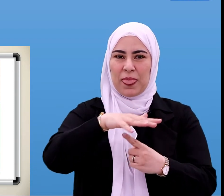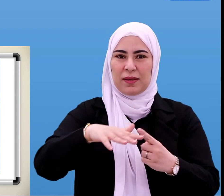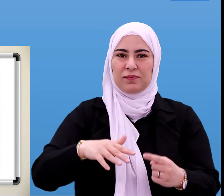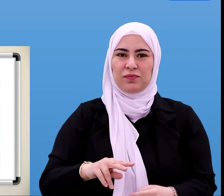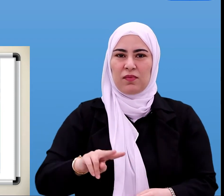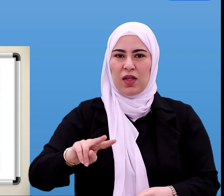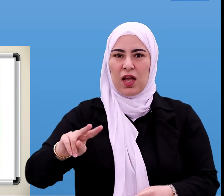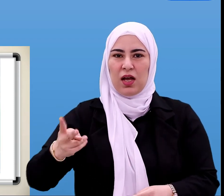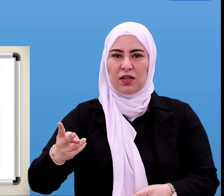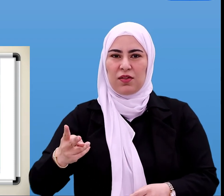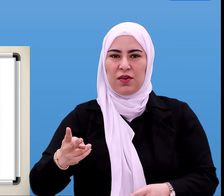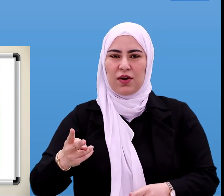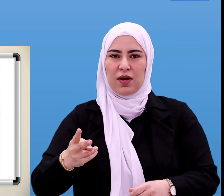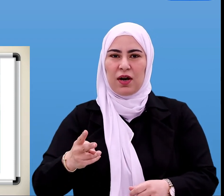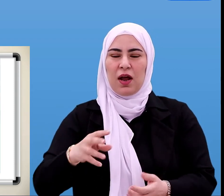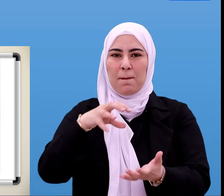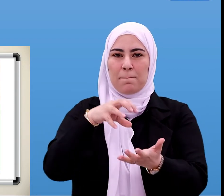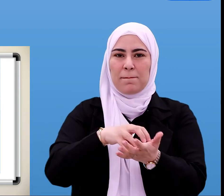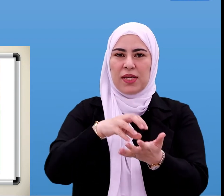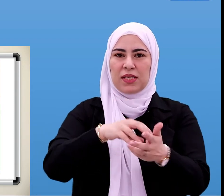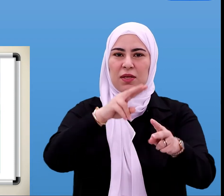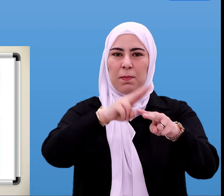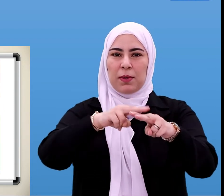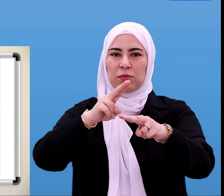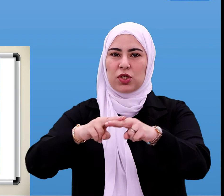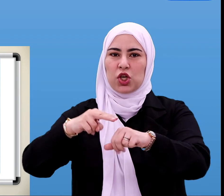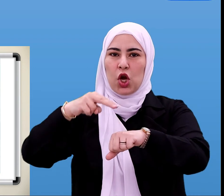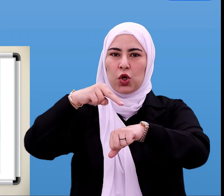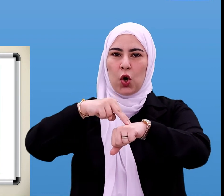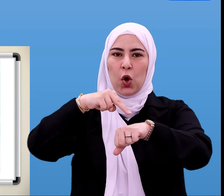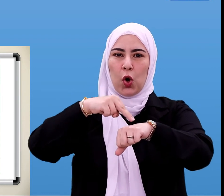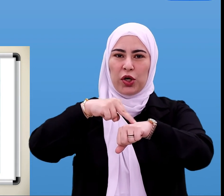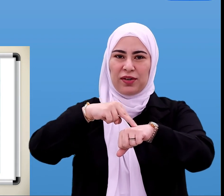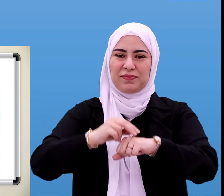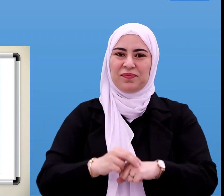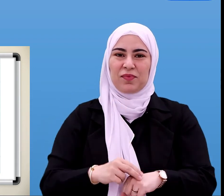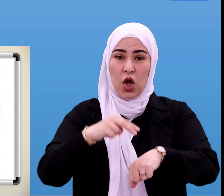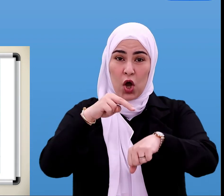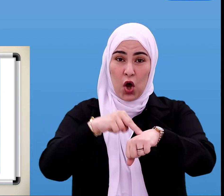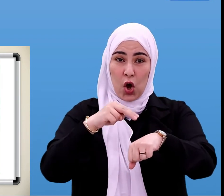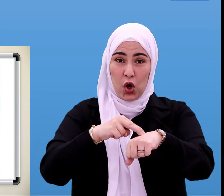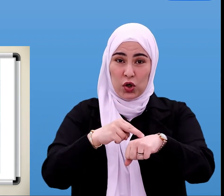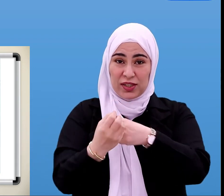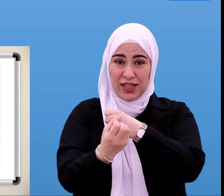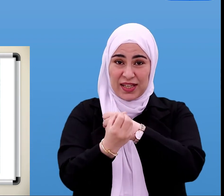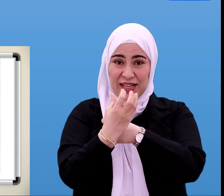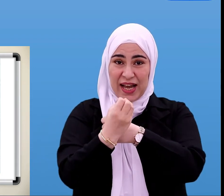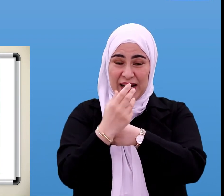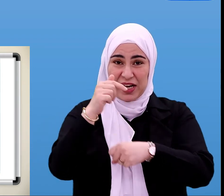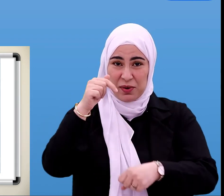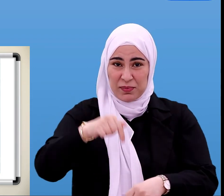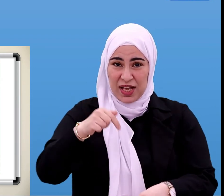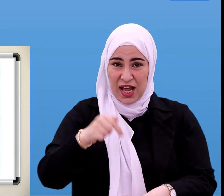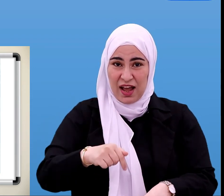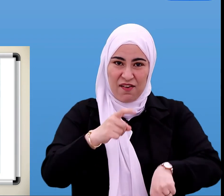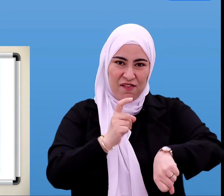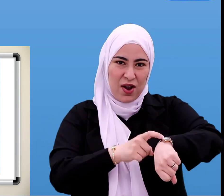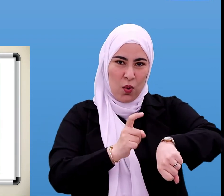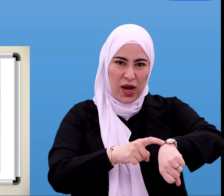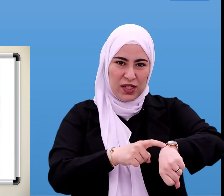place preposition is on. Remember, we took on for days if it was used as a time preposition. If I